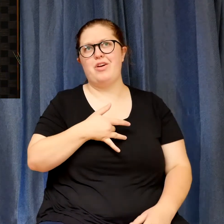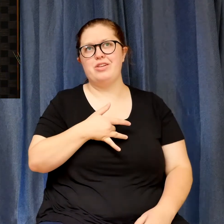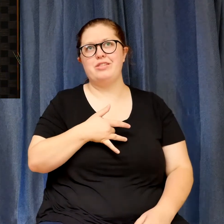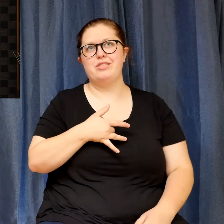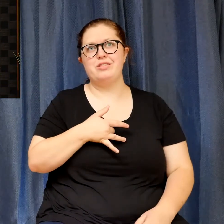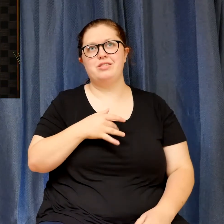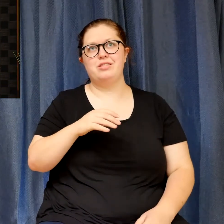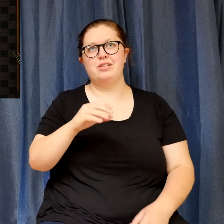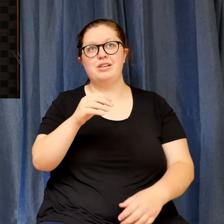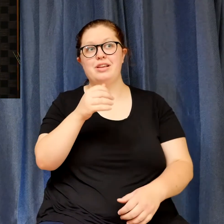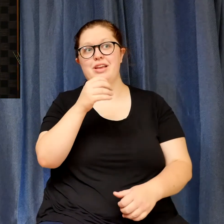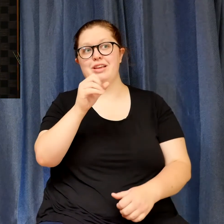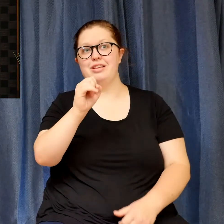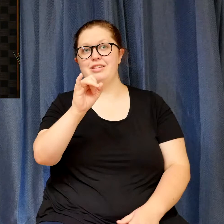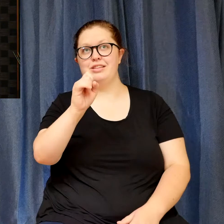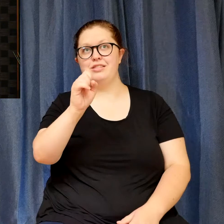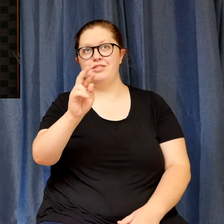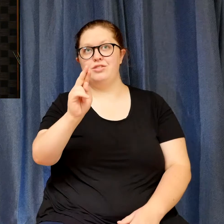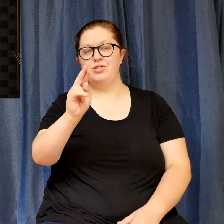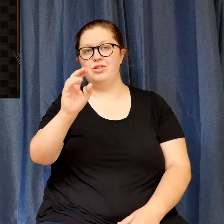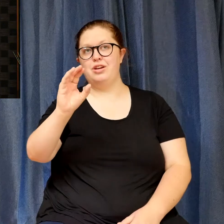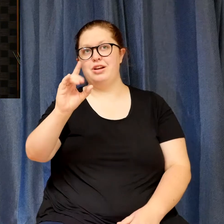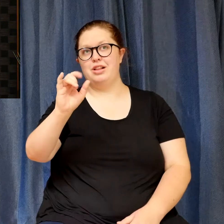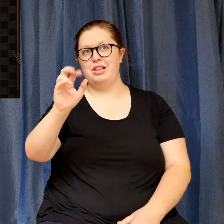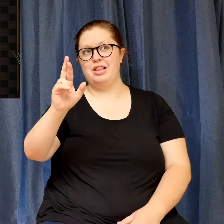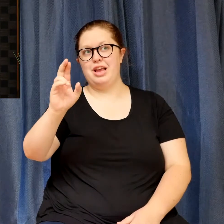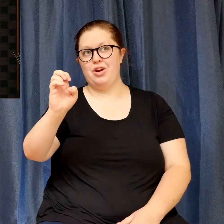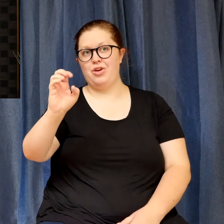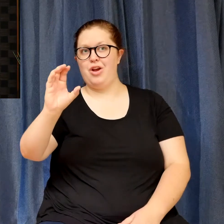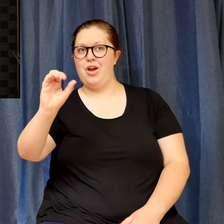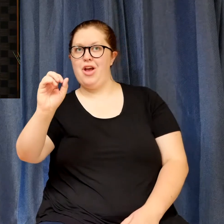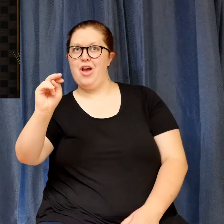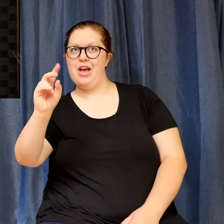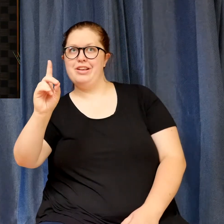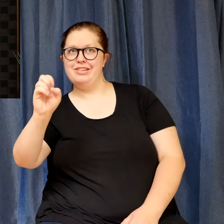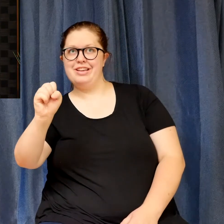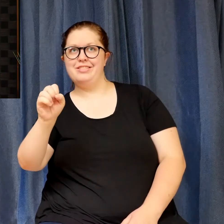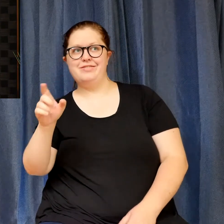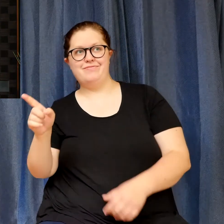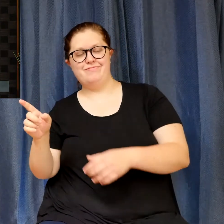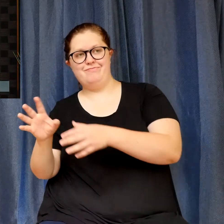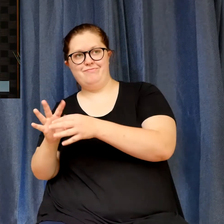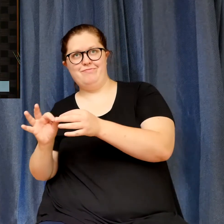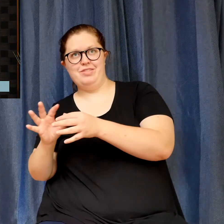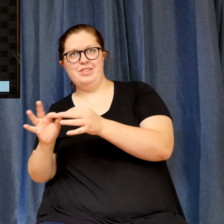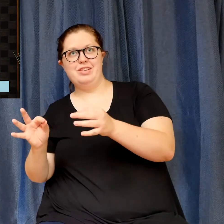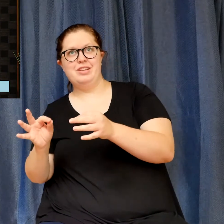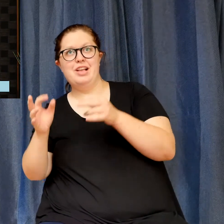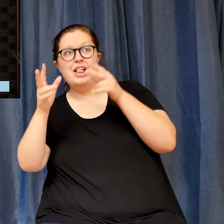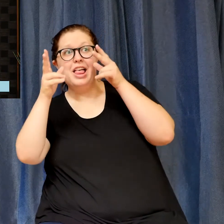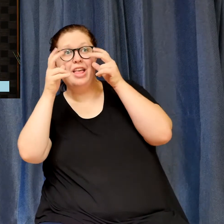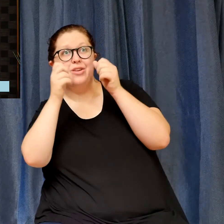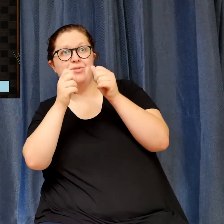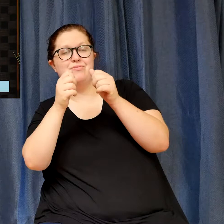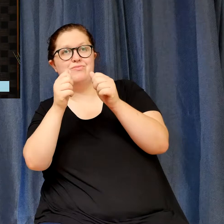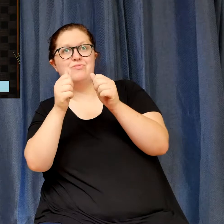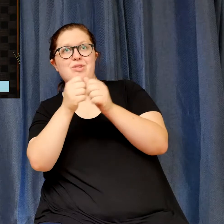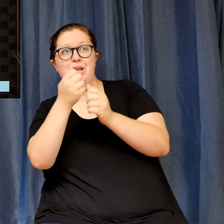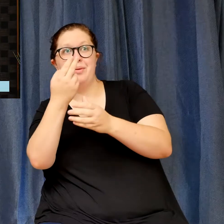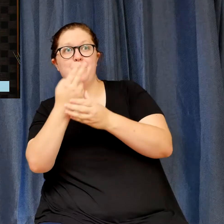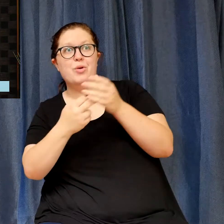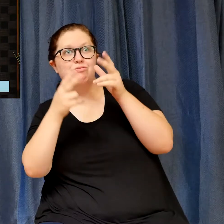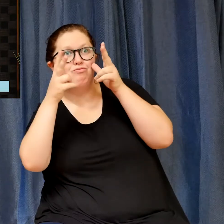Good Samaritan sister Claire Condon said. She says, listening with the ear of the heart can be a